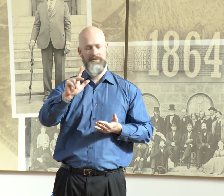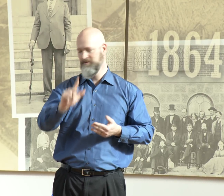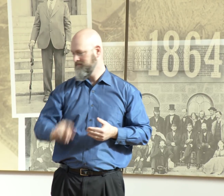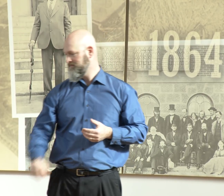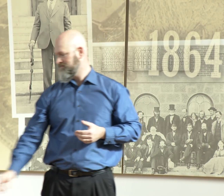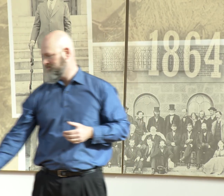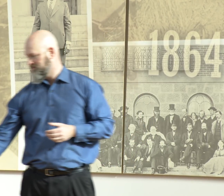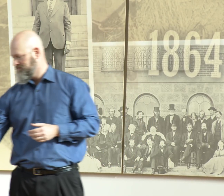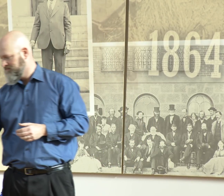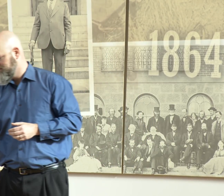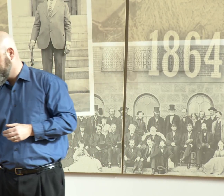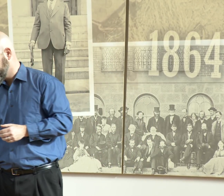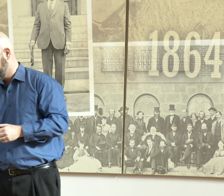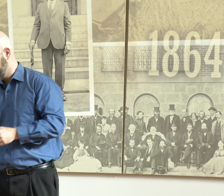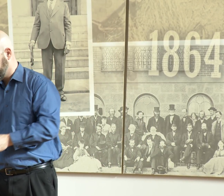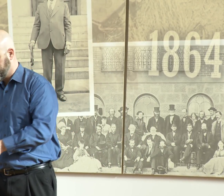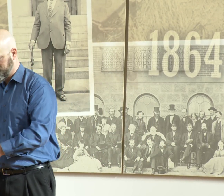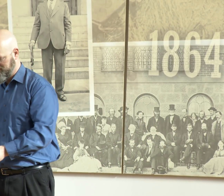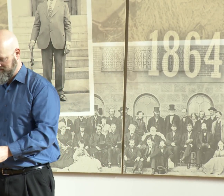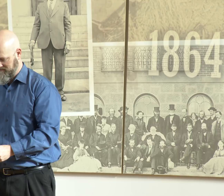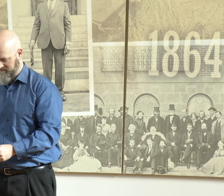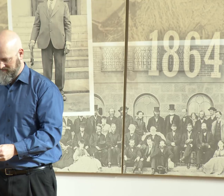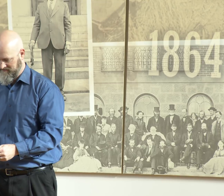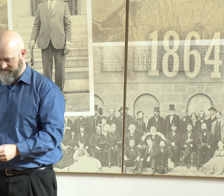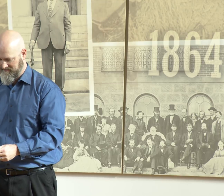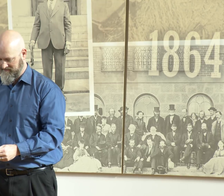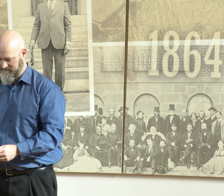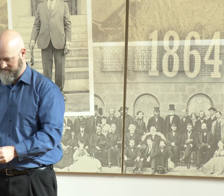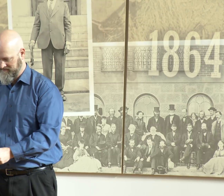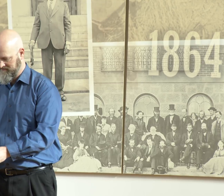So this is his favorite scripture, Psalm 23.